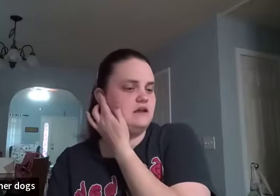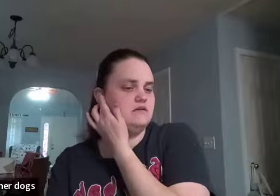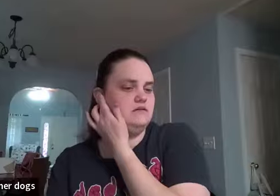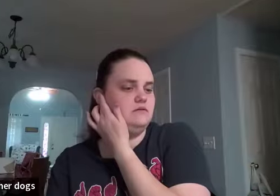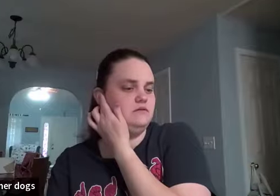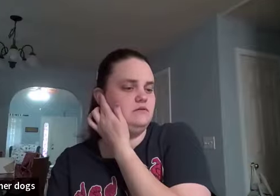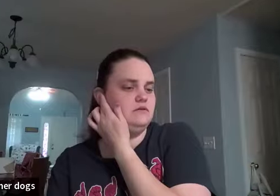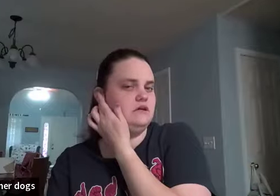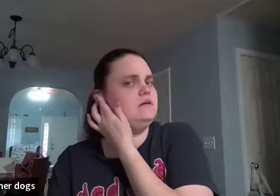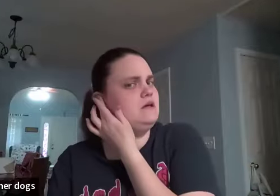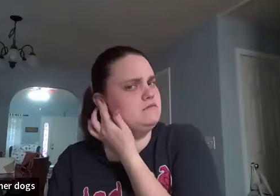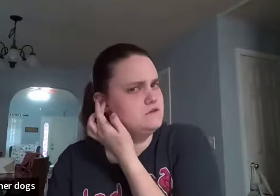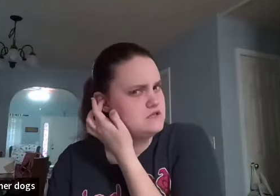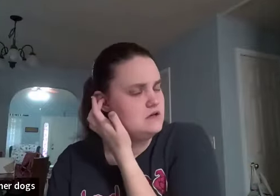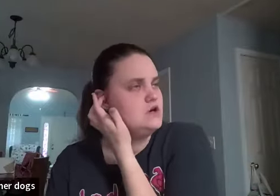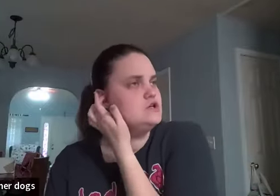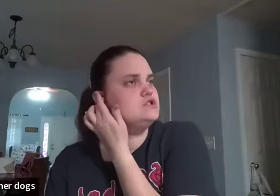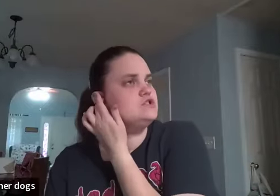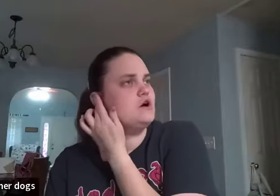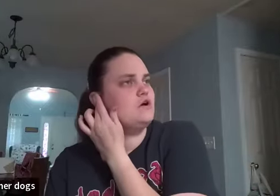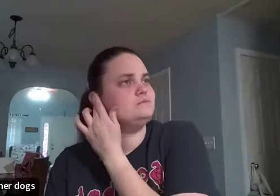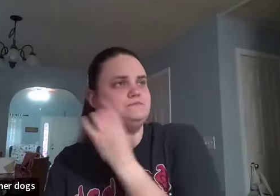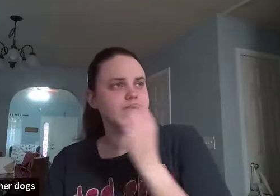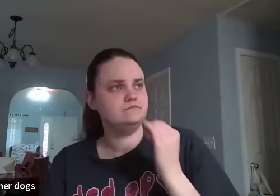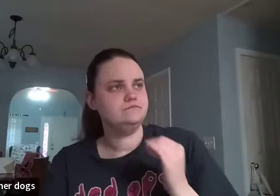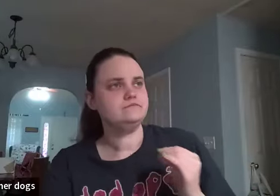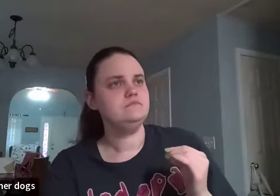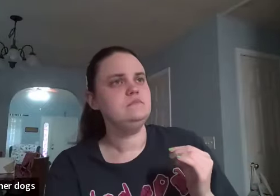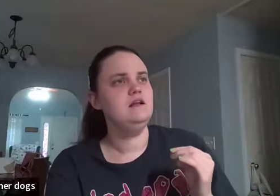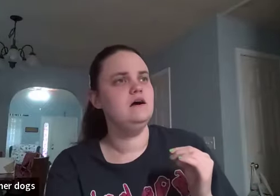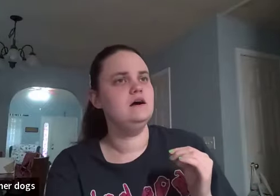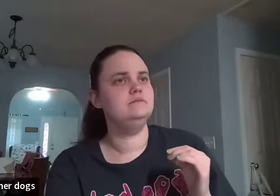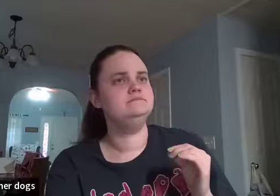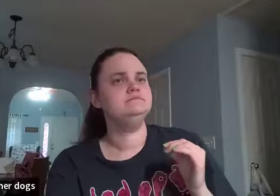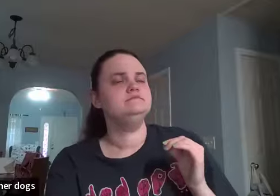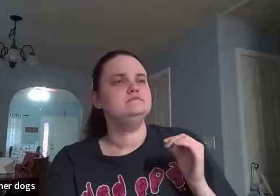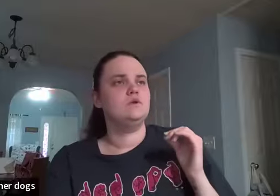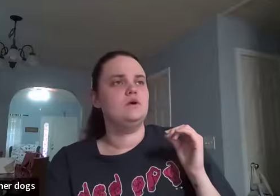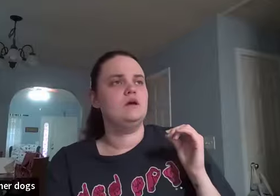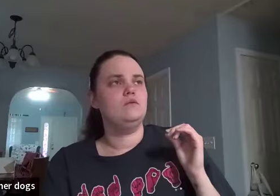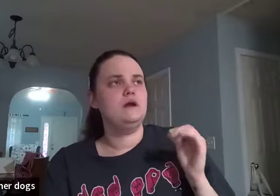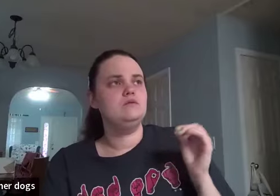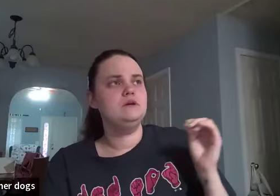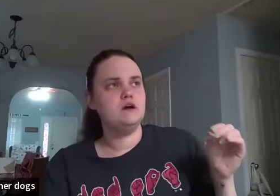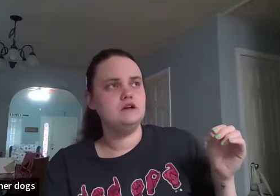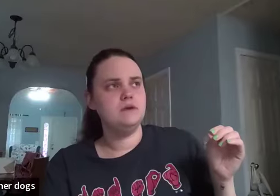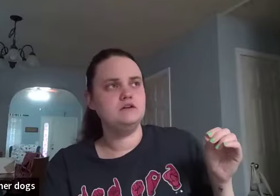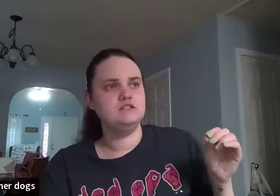that can be confusing. So, um, when we talk about